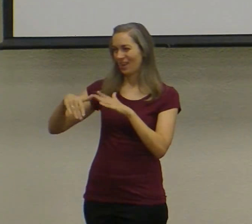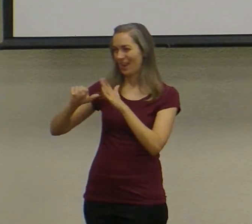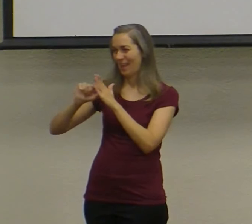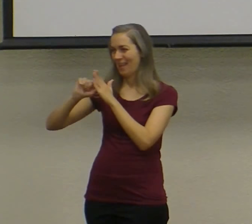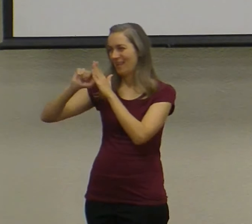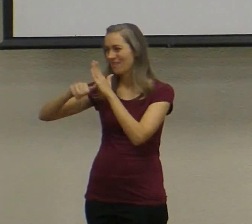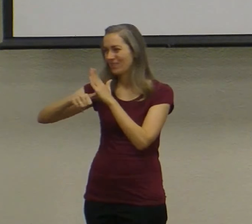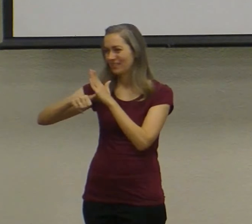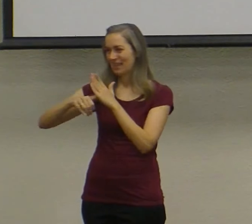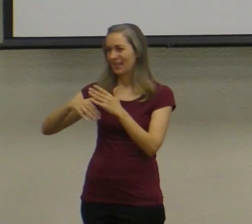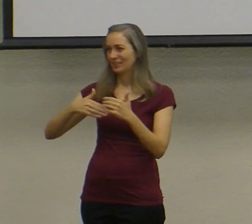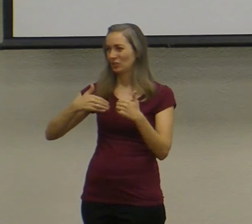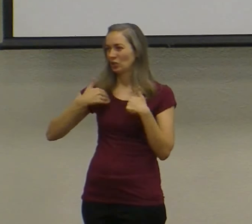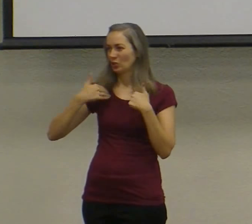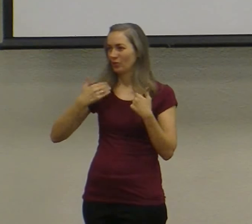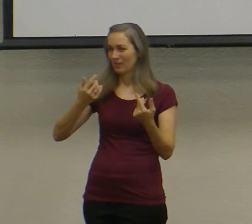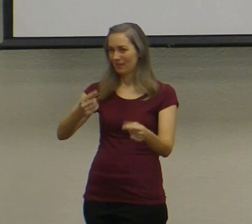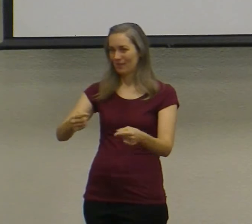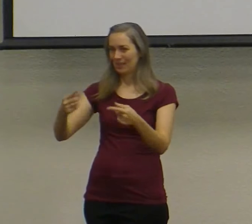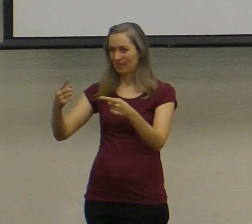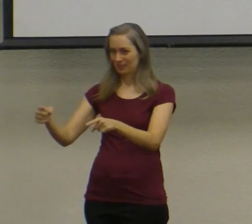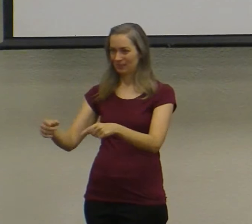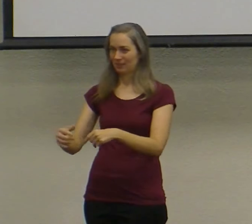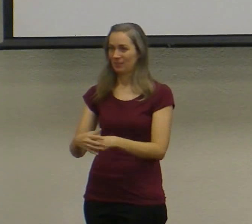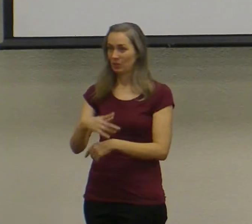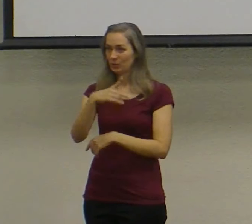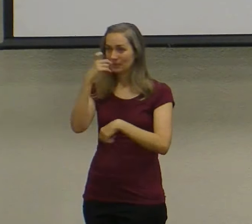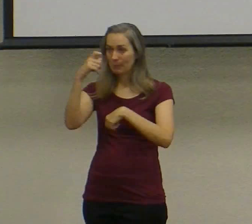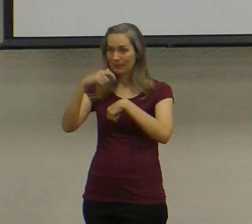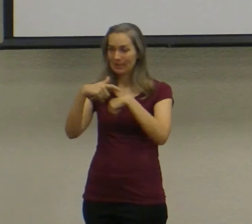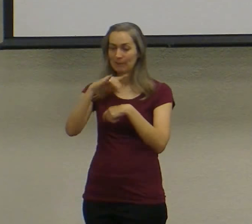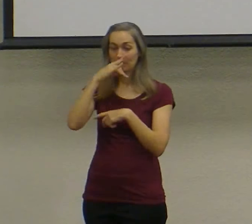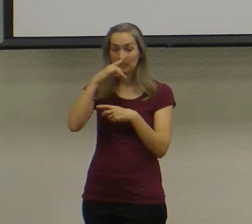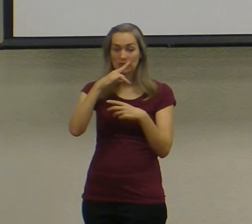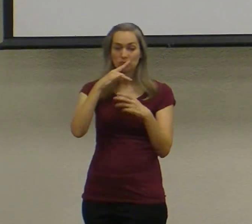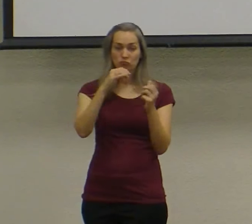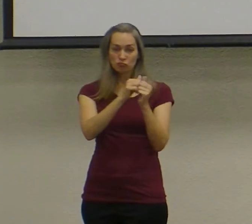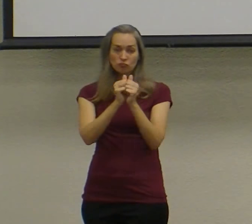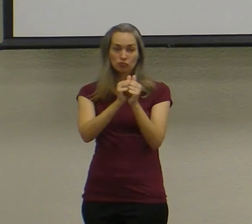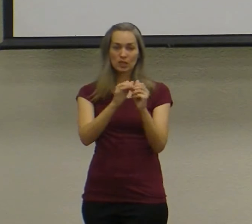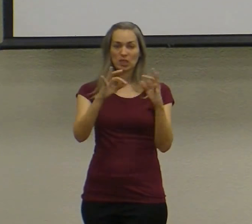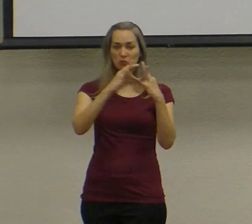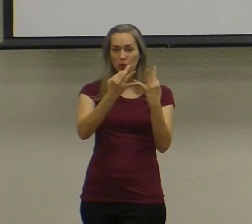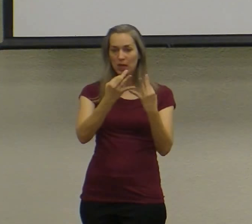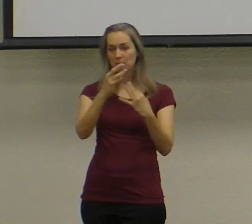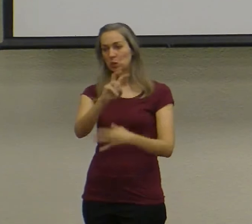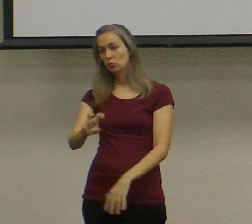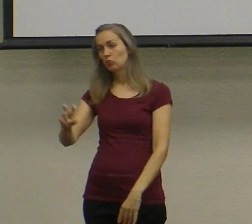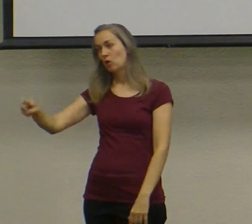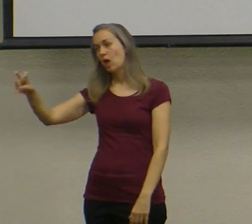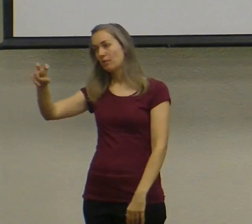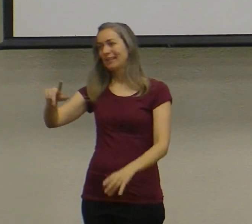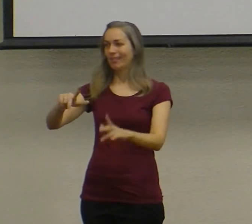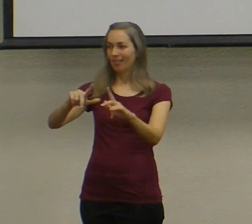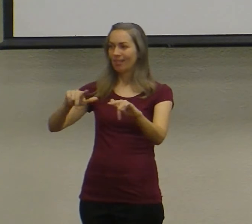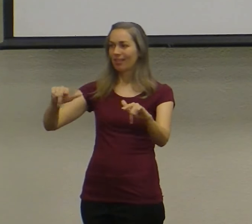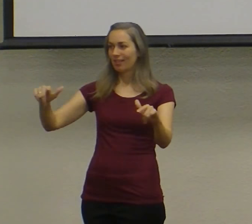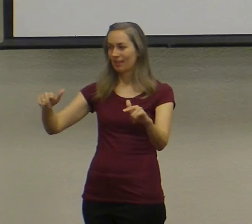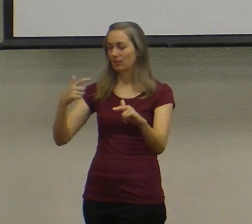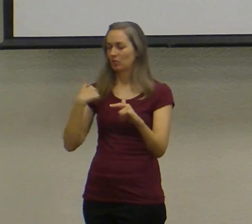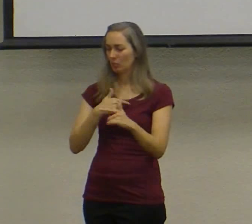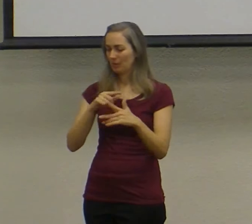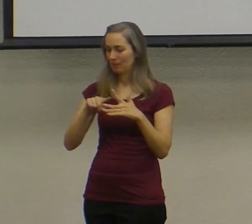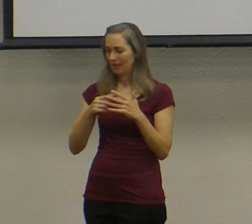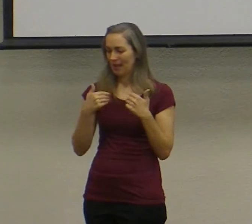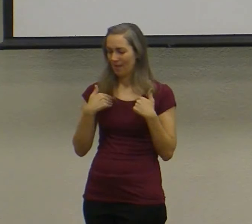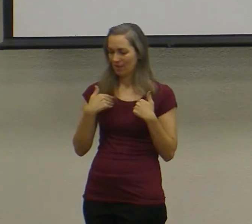when the summer comes, they're out with their families, traveling, this, that, or that. And so we started out having events of